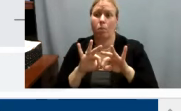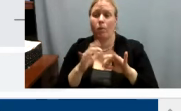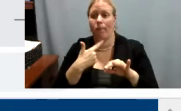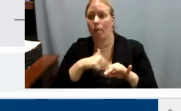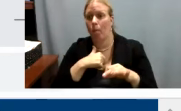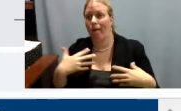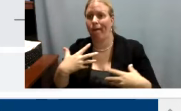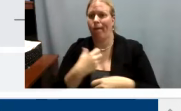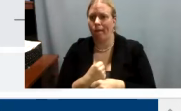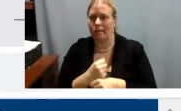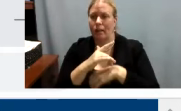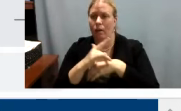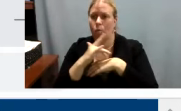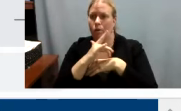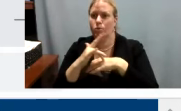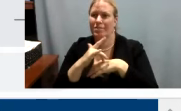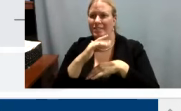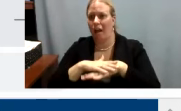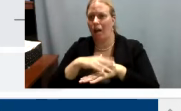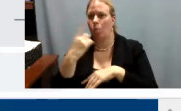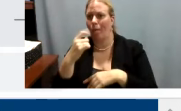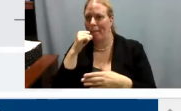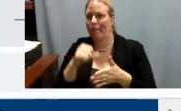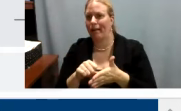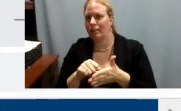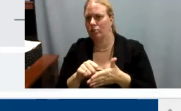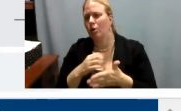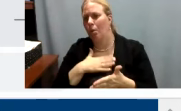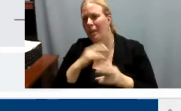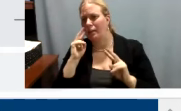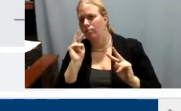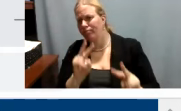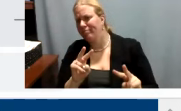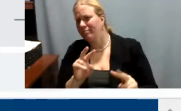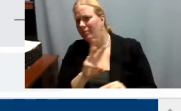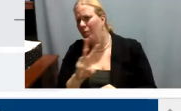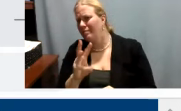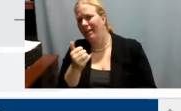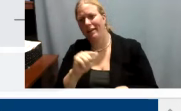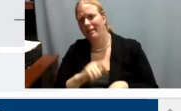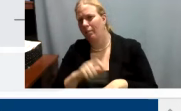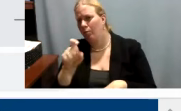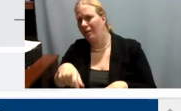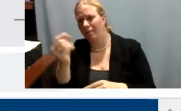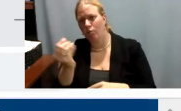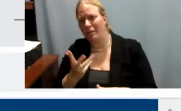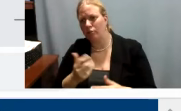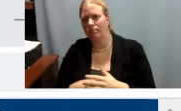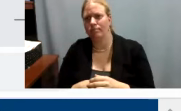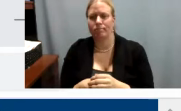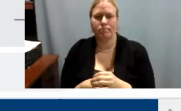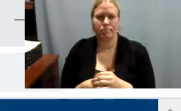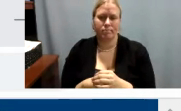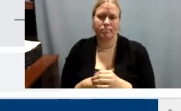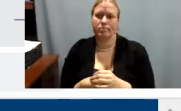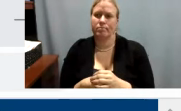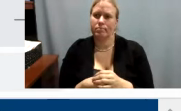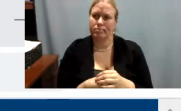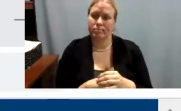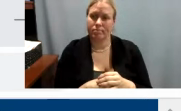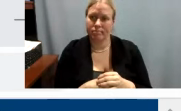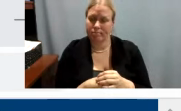are available for the community on this webpage so uh please point folks to this webpage uh for food resources that's my update thanks